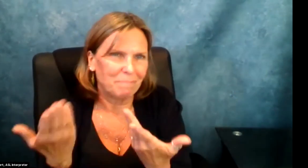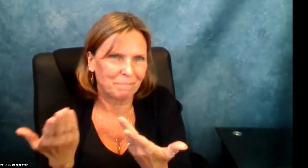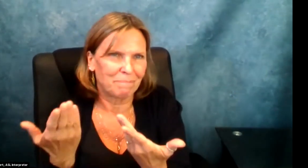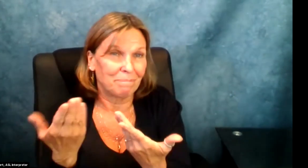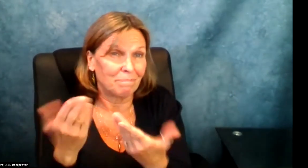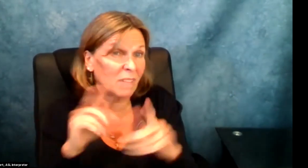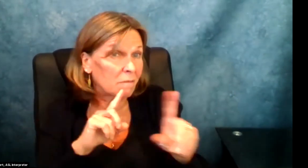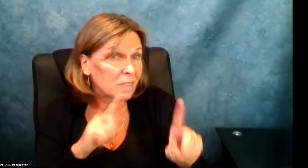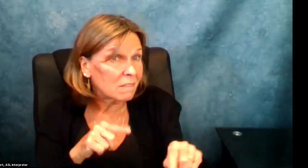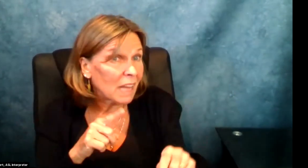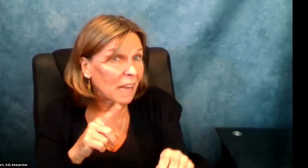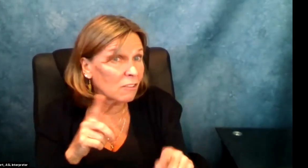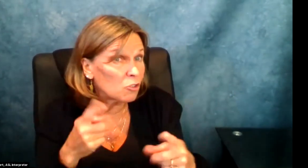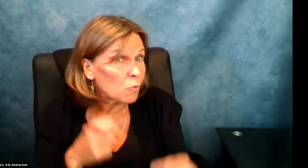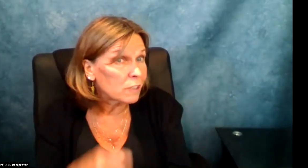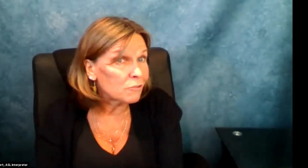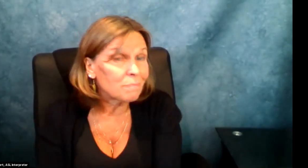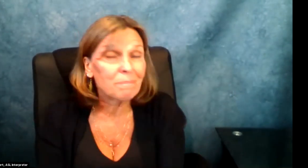answers the question.